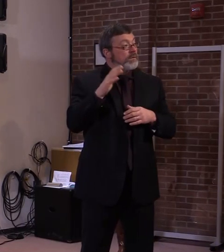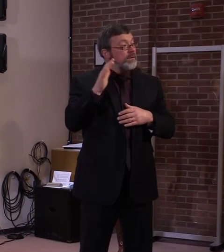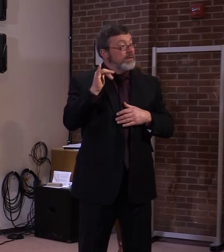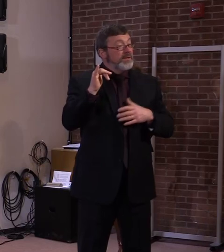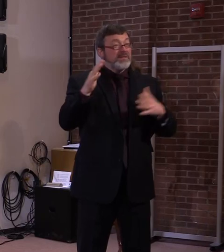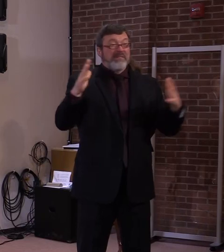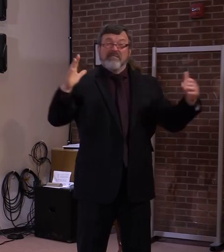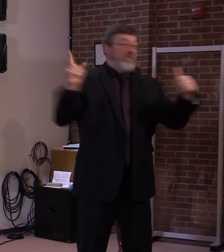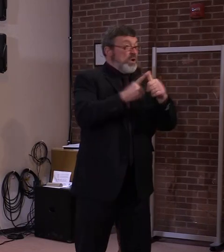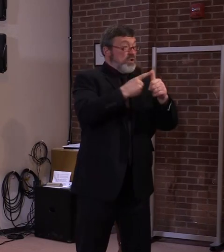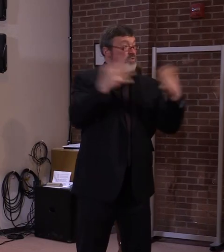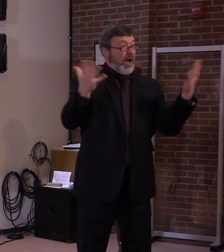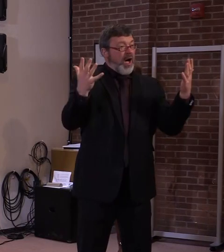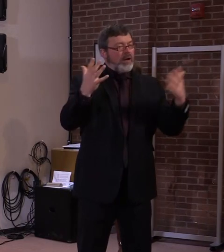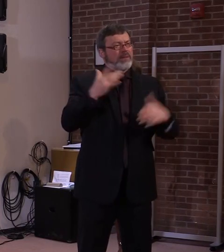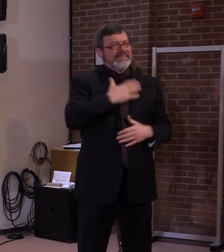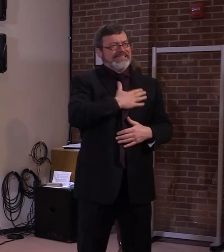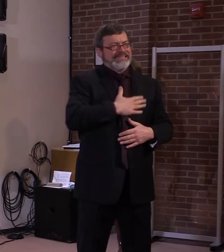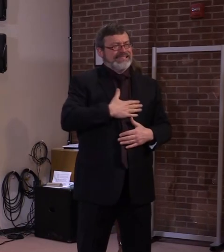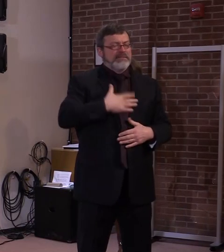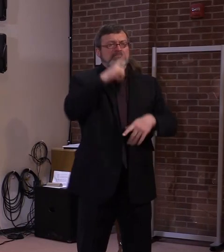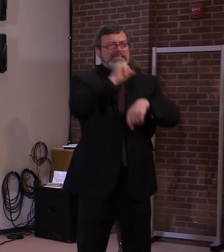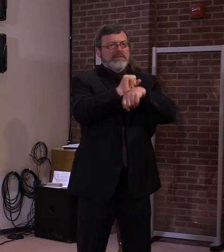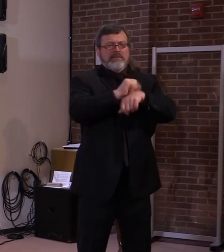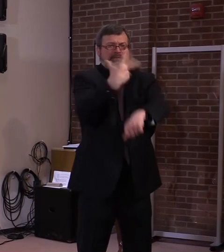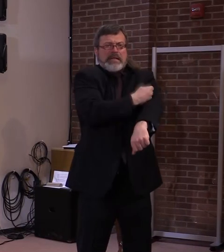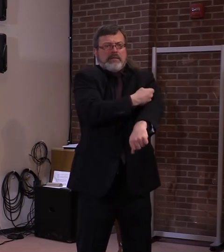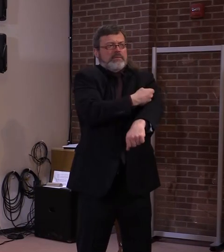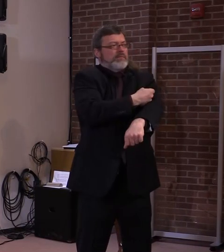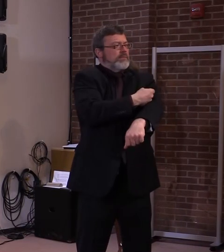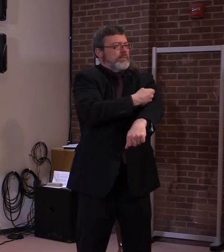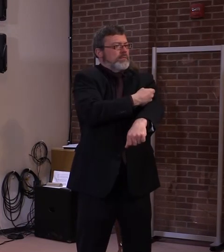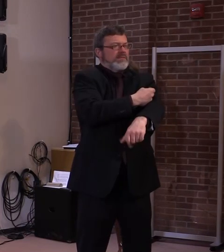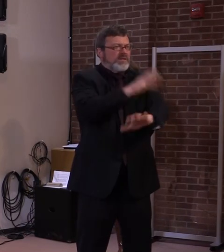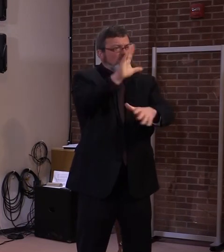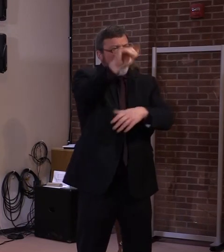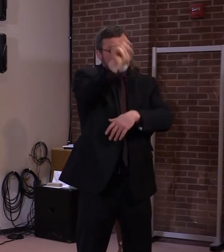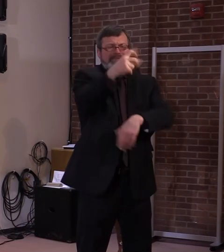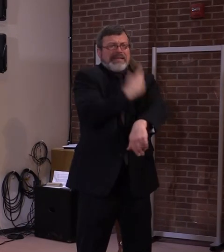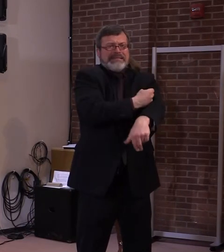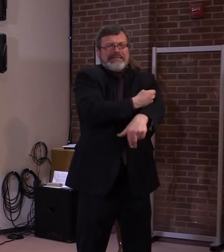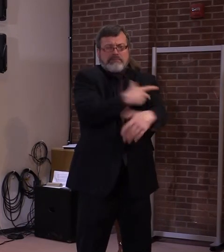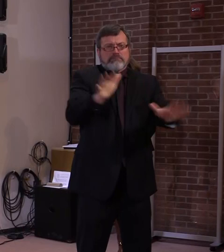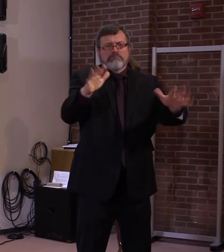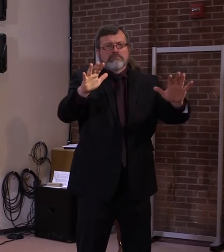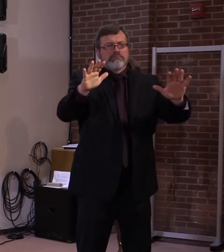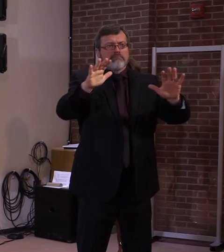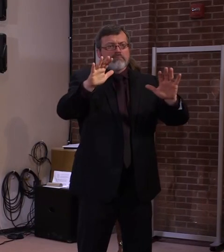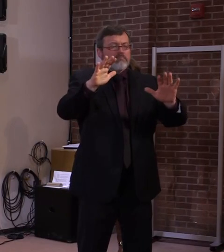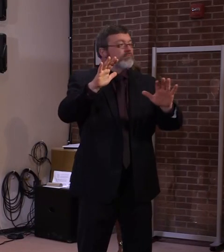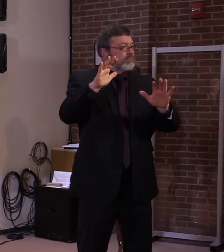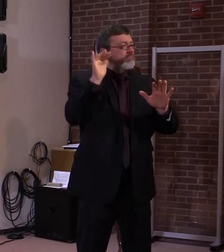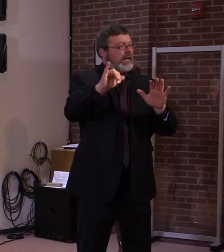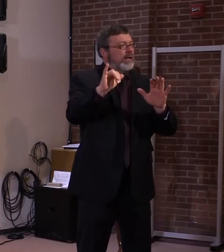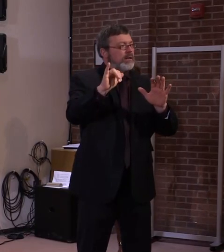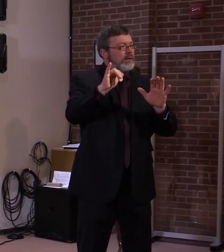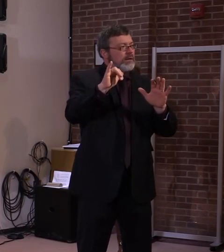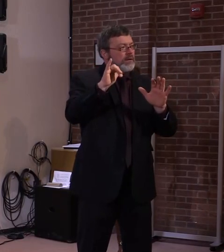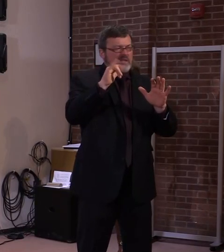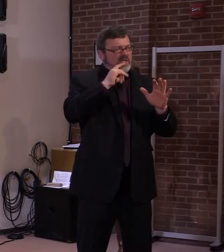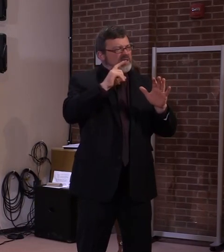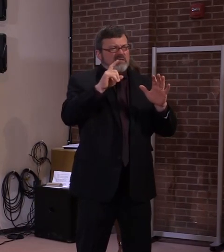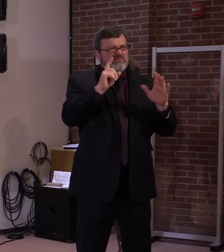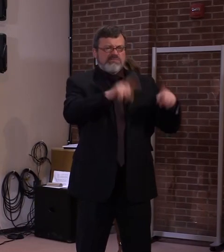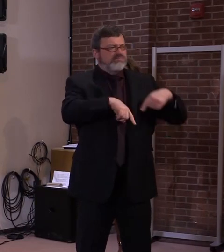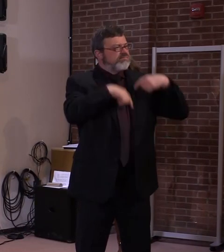importantly, please make sure that you're vaccinated and get your booster shot. Boosters have been available for 2.5 months now, but in the